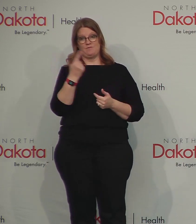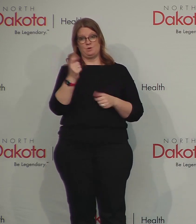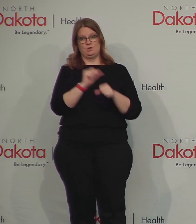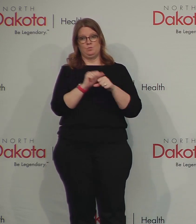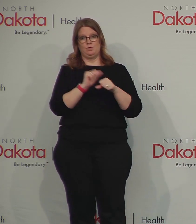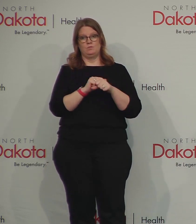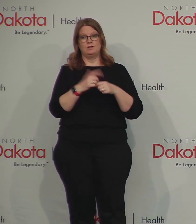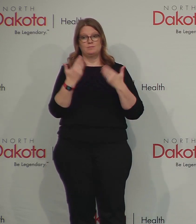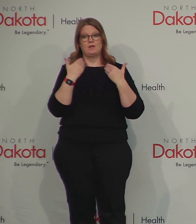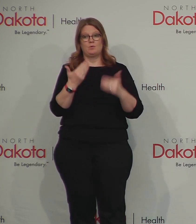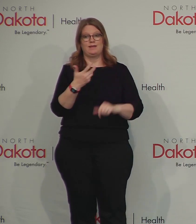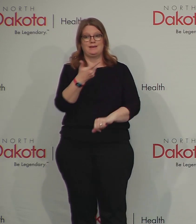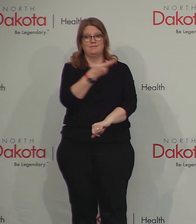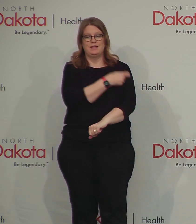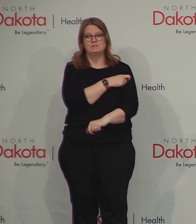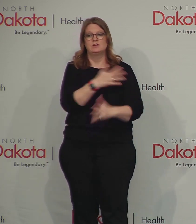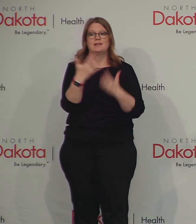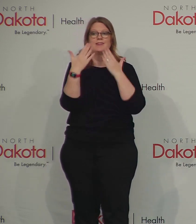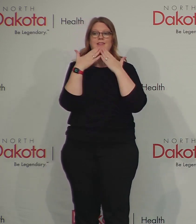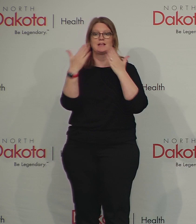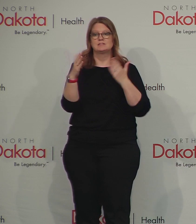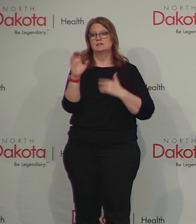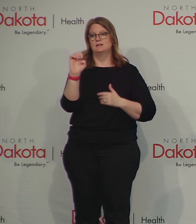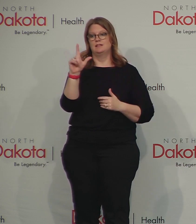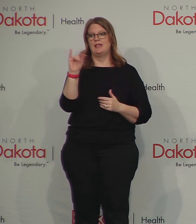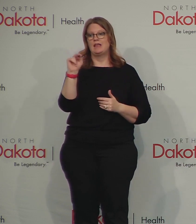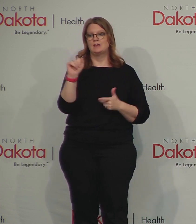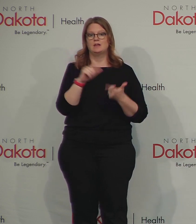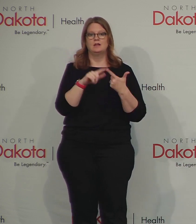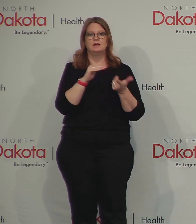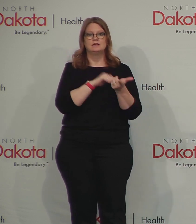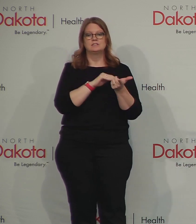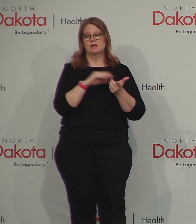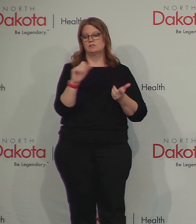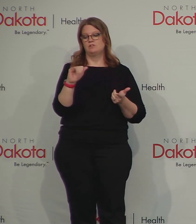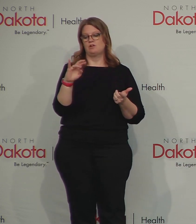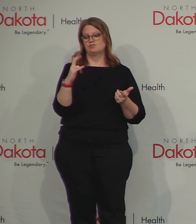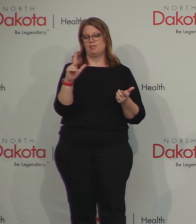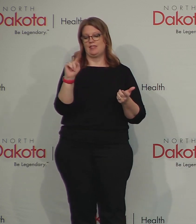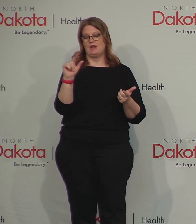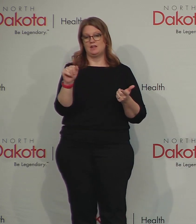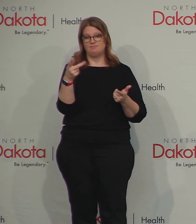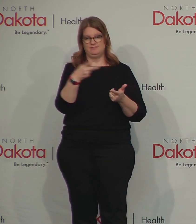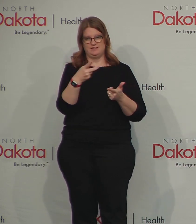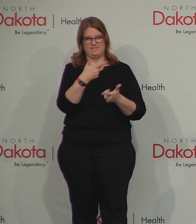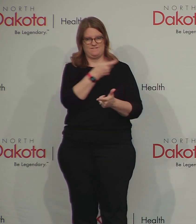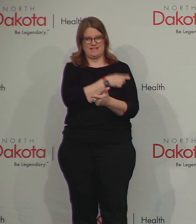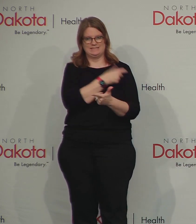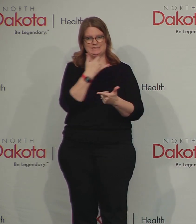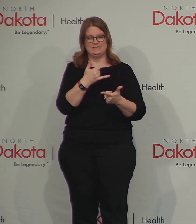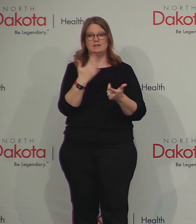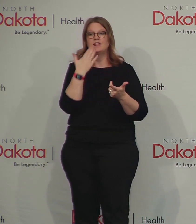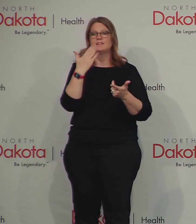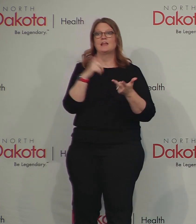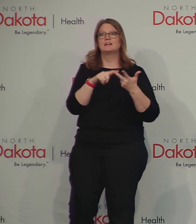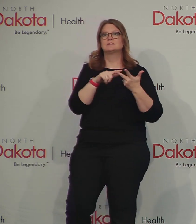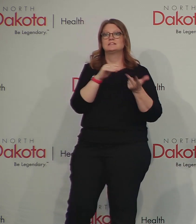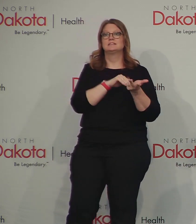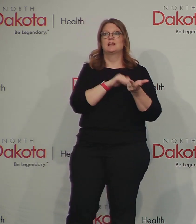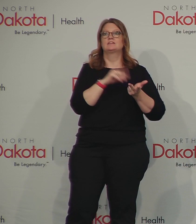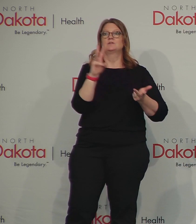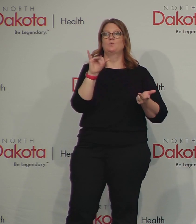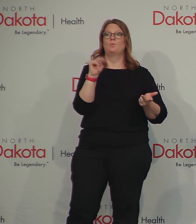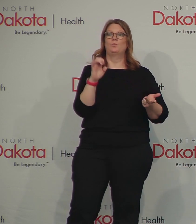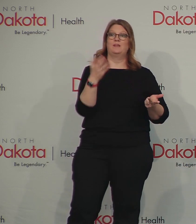getting vaccinated. So thanks again to Alena, Dr. Archuleta, who got vaccinated here today. Thanks, Dr. Wynne, for your work